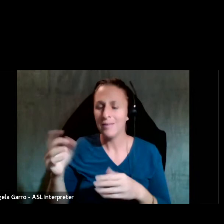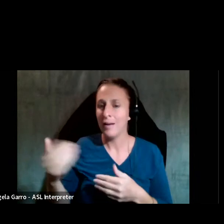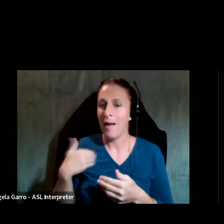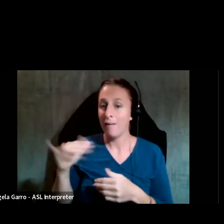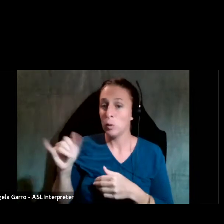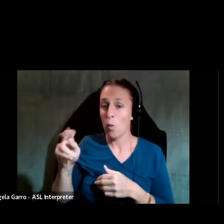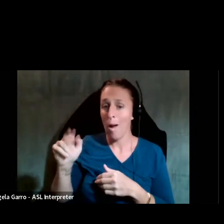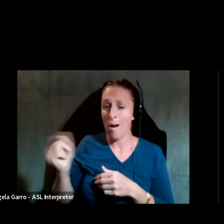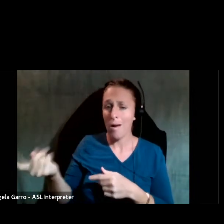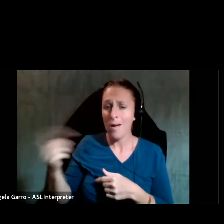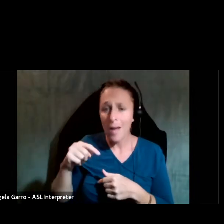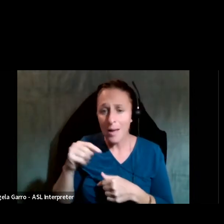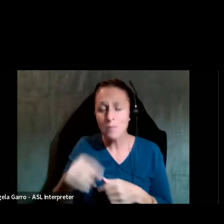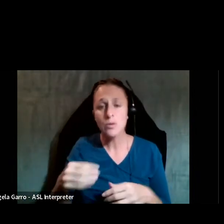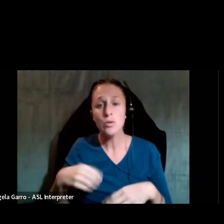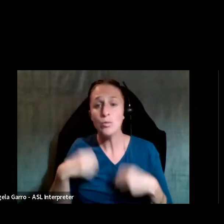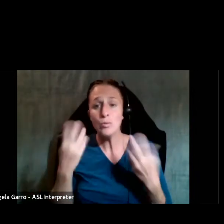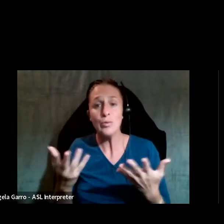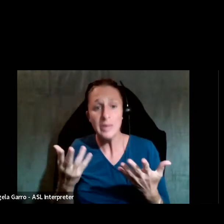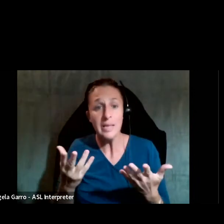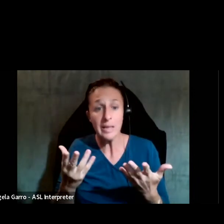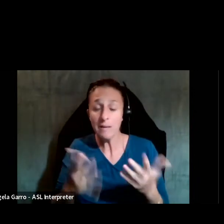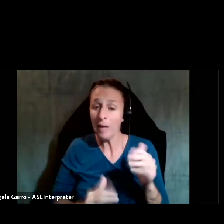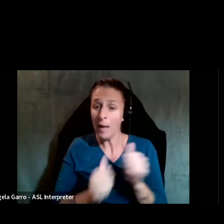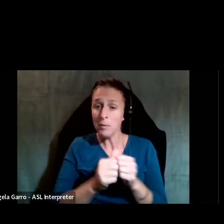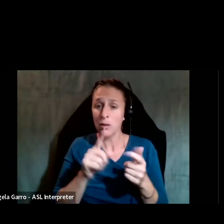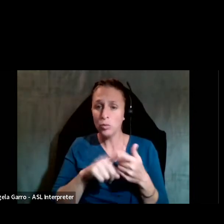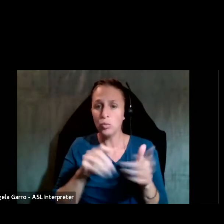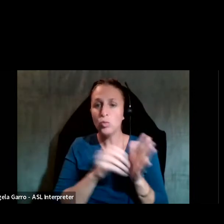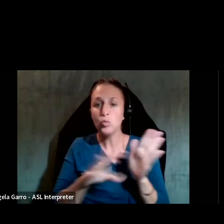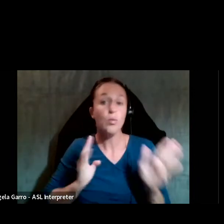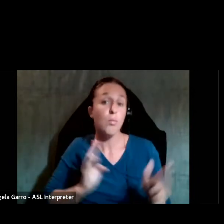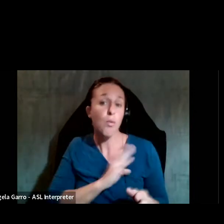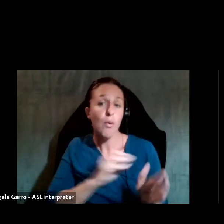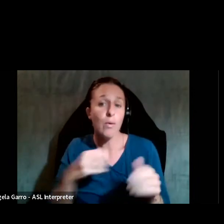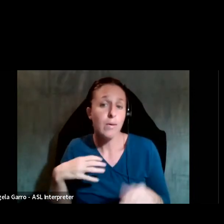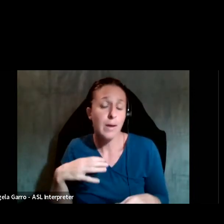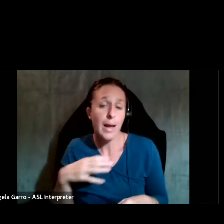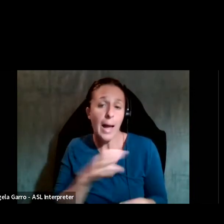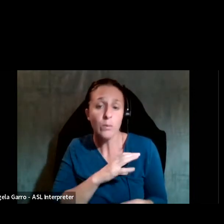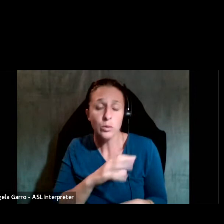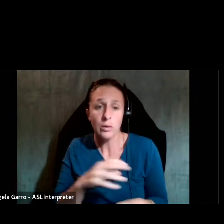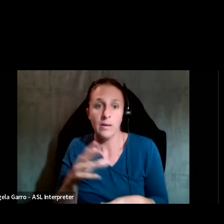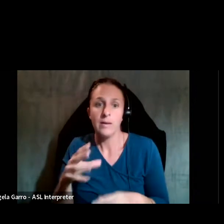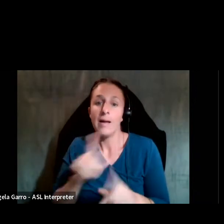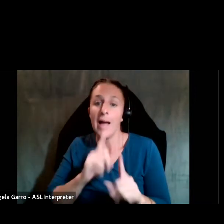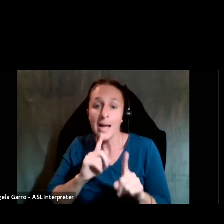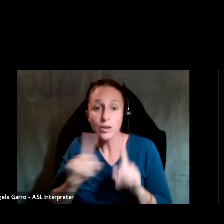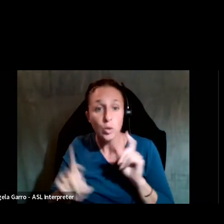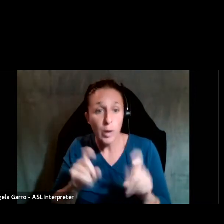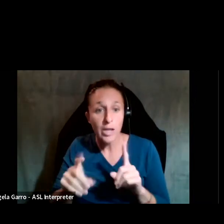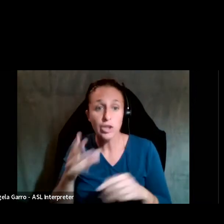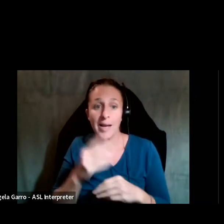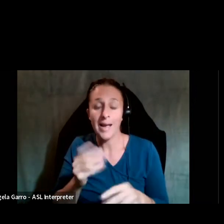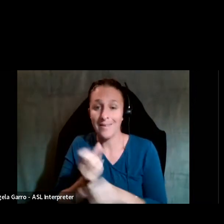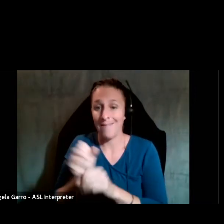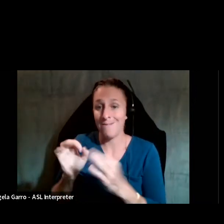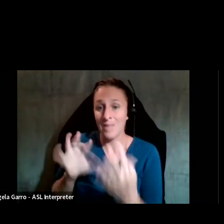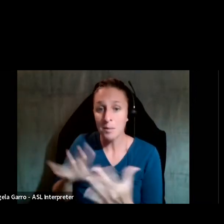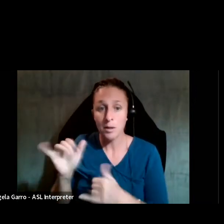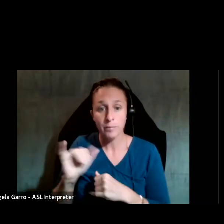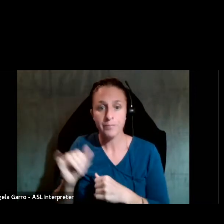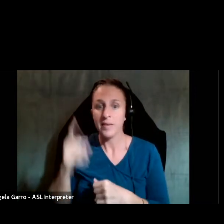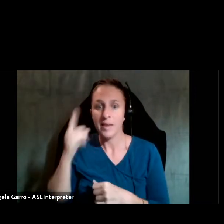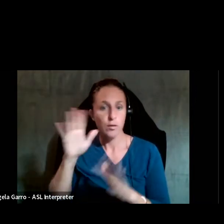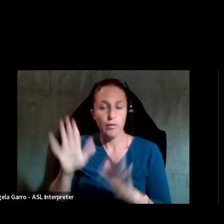updating to the student board council and answer questions and get feedback too. And I think that'd be great feedback for her because she just started this